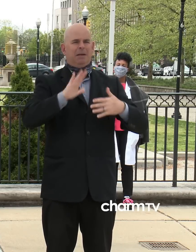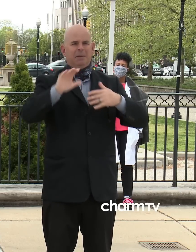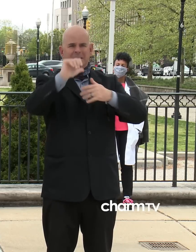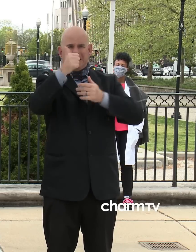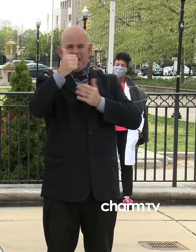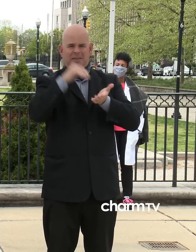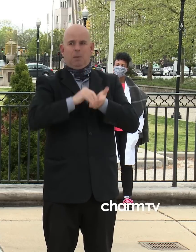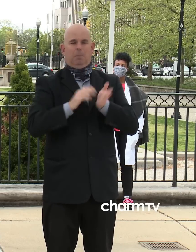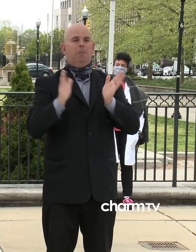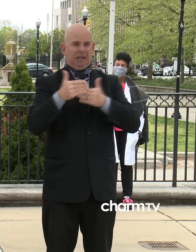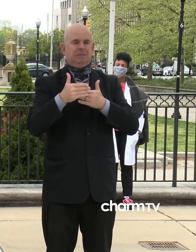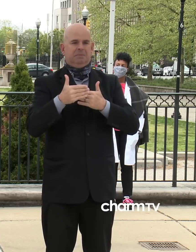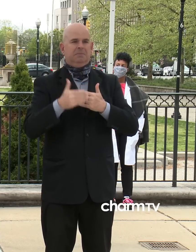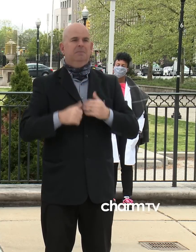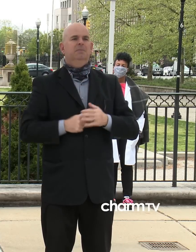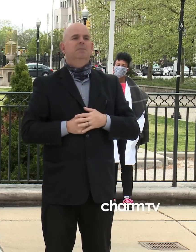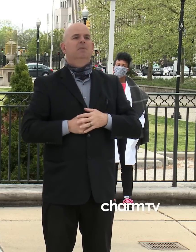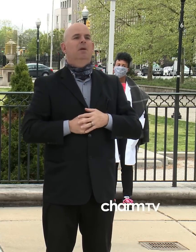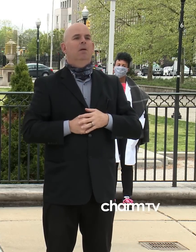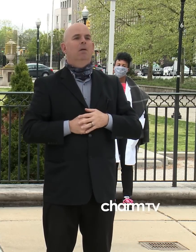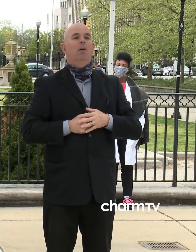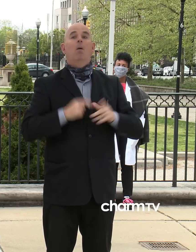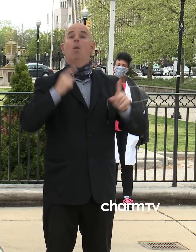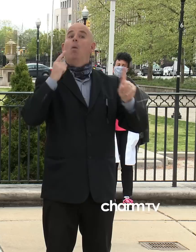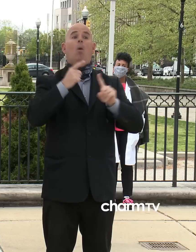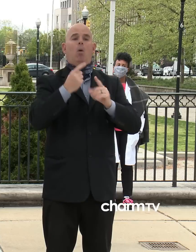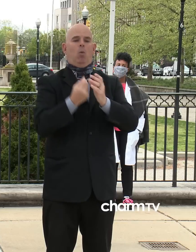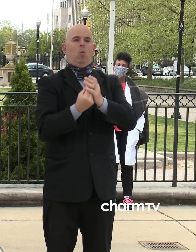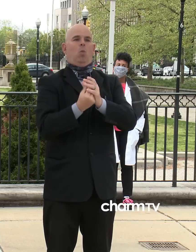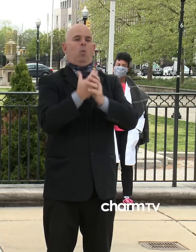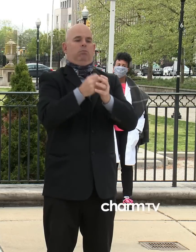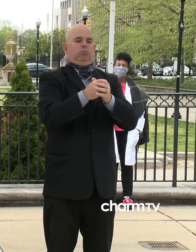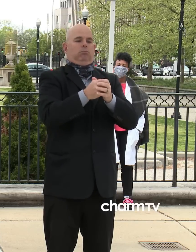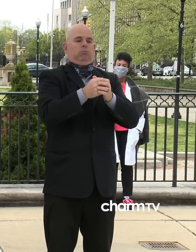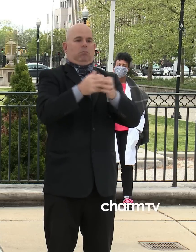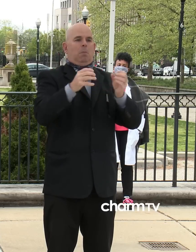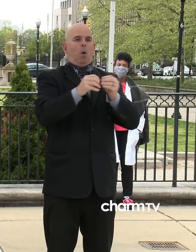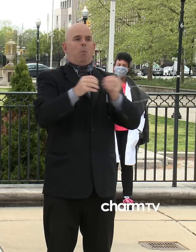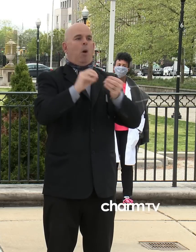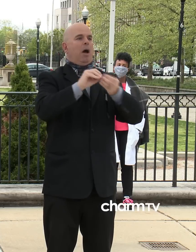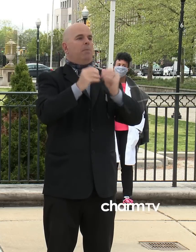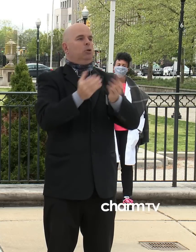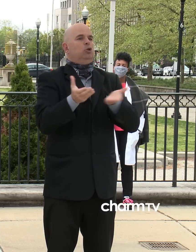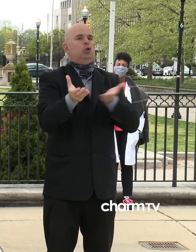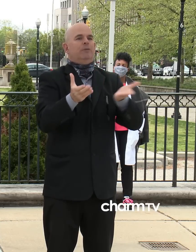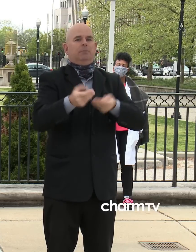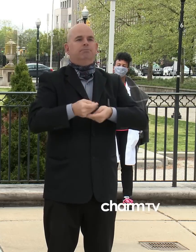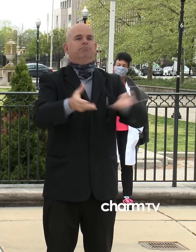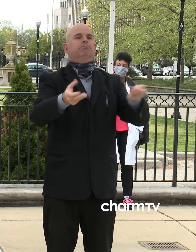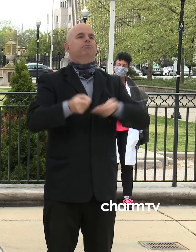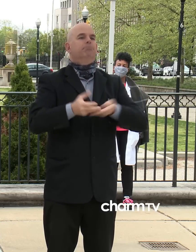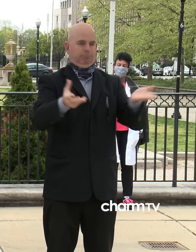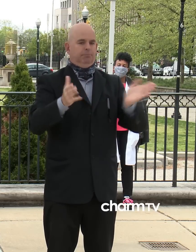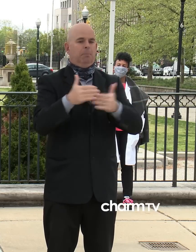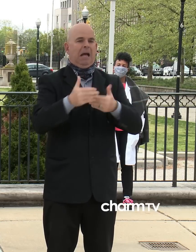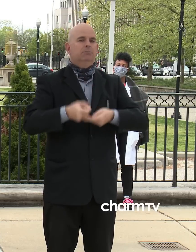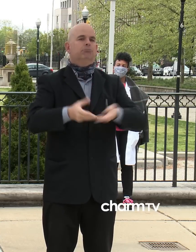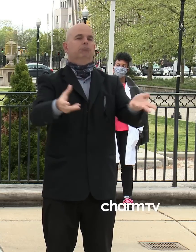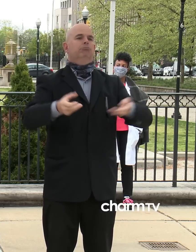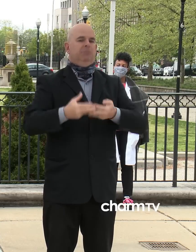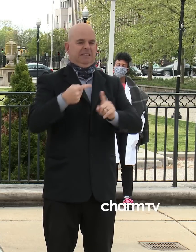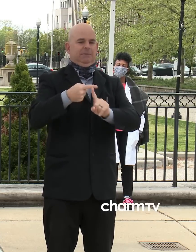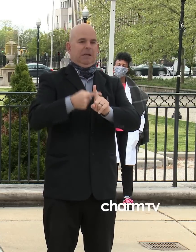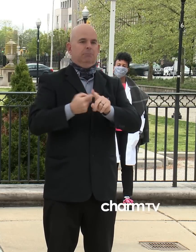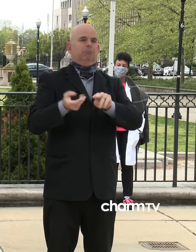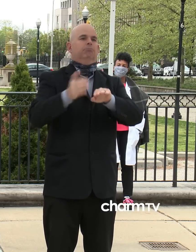The goal is to grow distribution to an additional 30,000 boxes per month in May